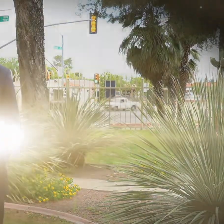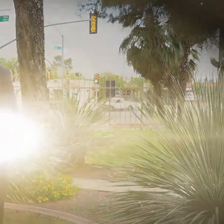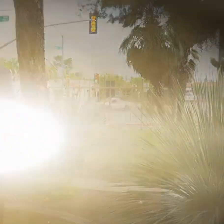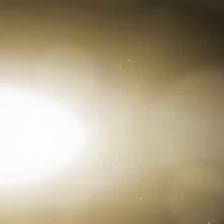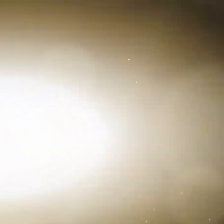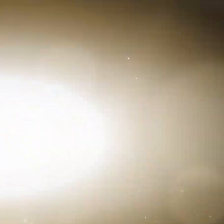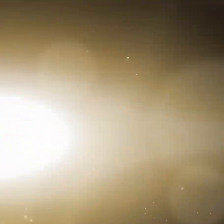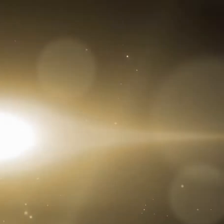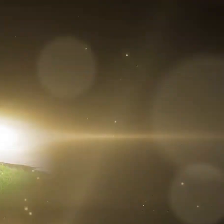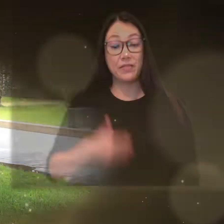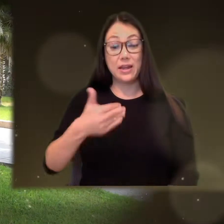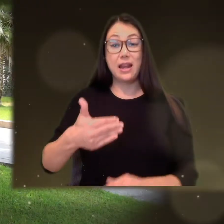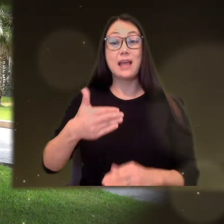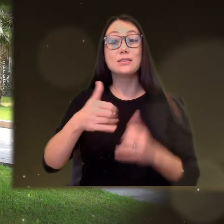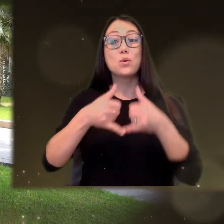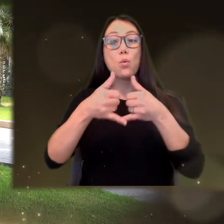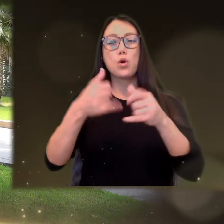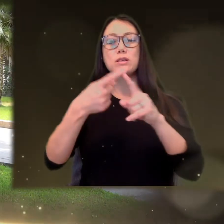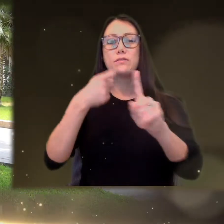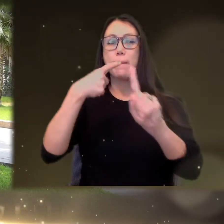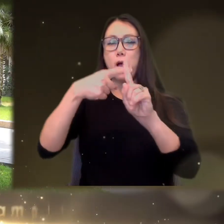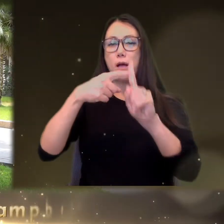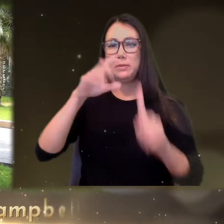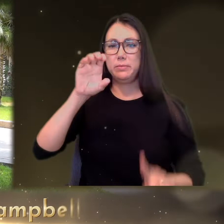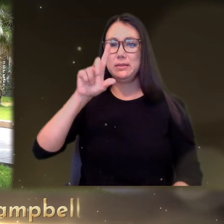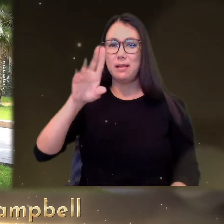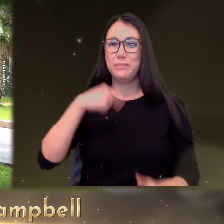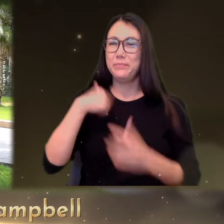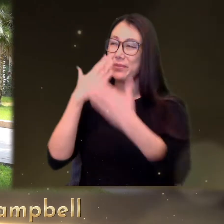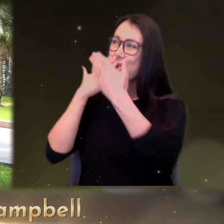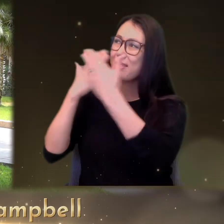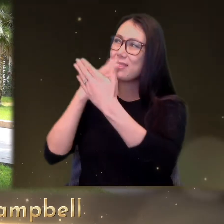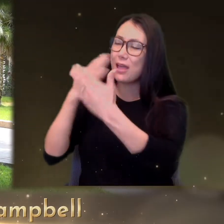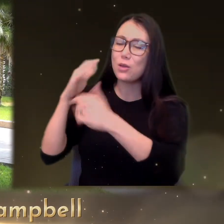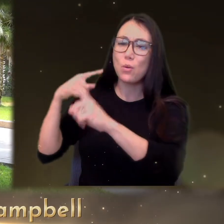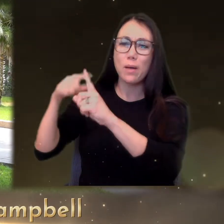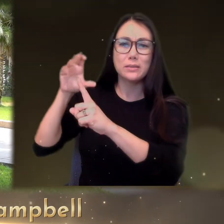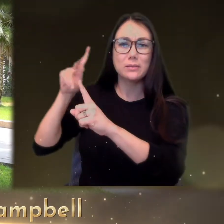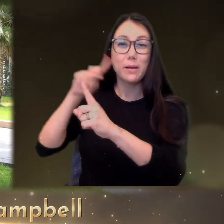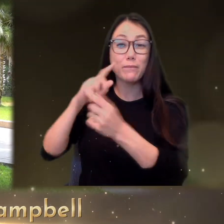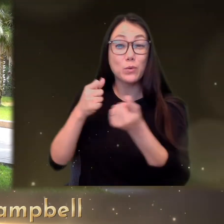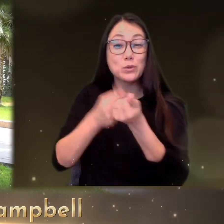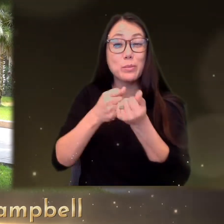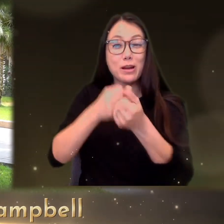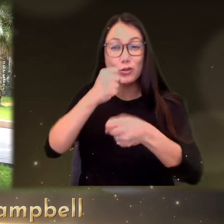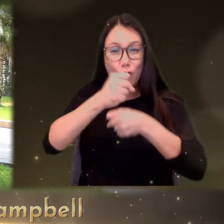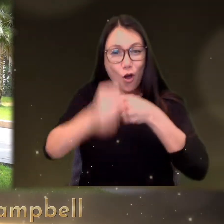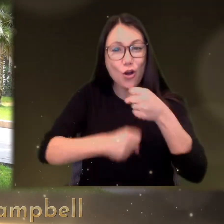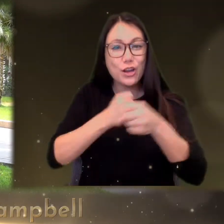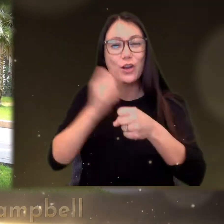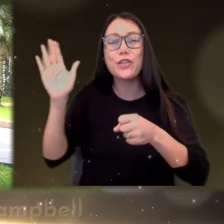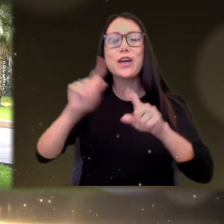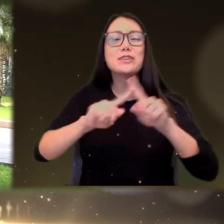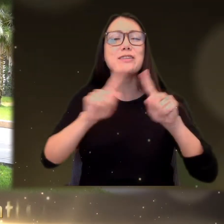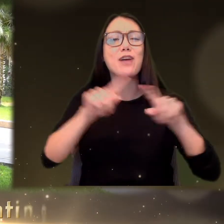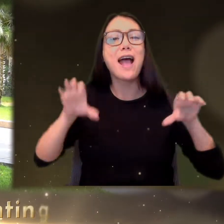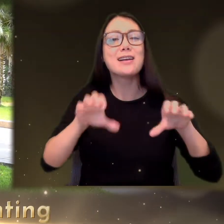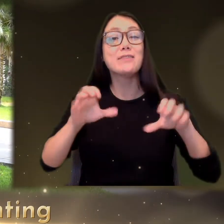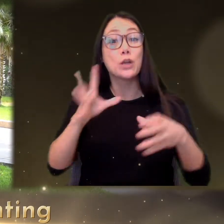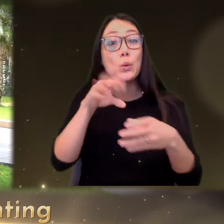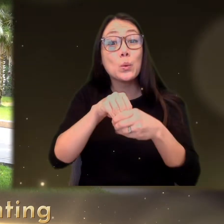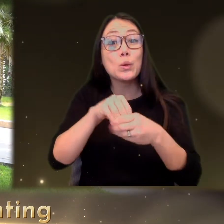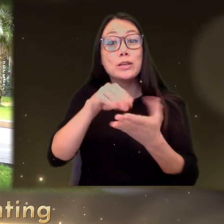Harold Campbell is on screen. This next award comes from the Optimist Club, who we want to thank for supporting us all year long with their various